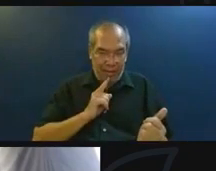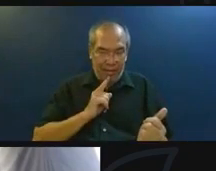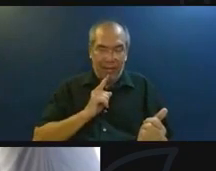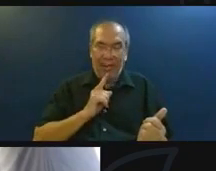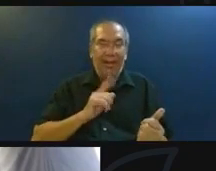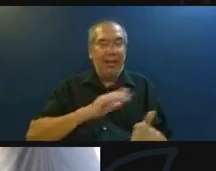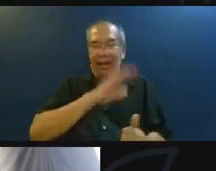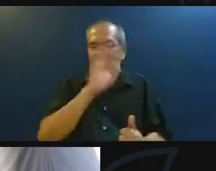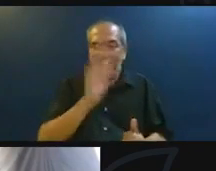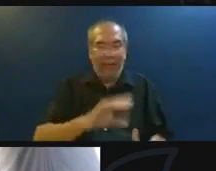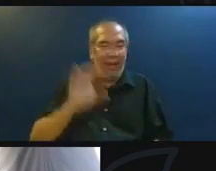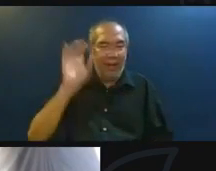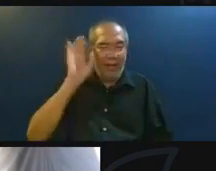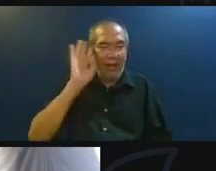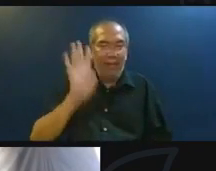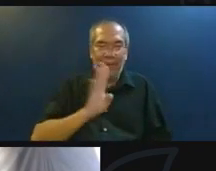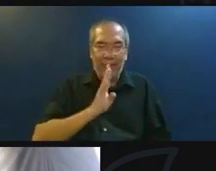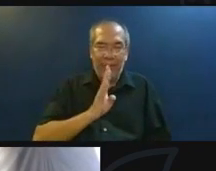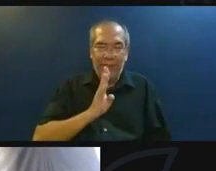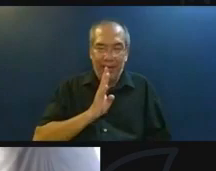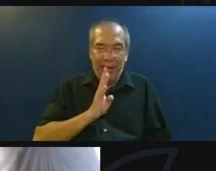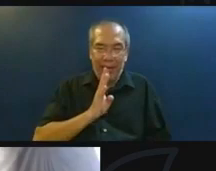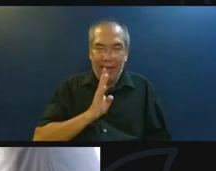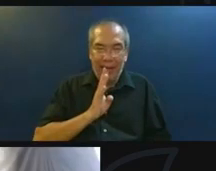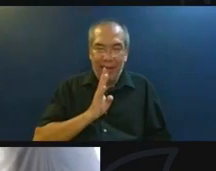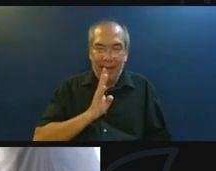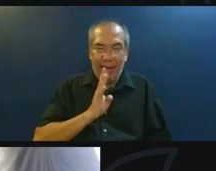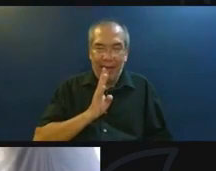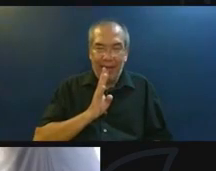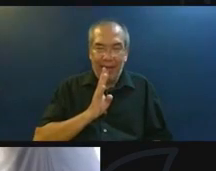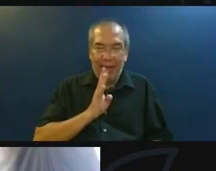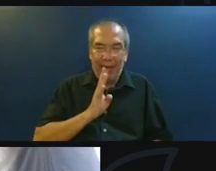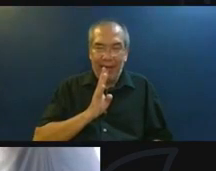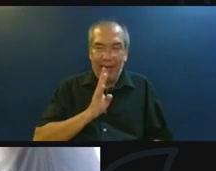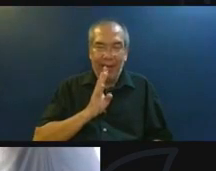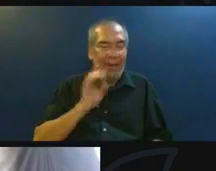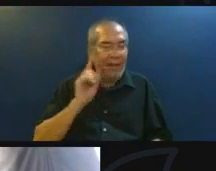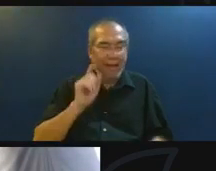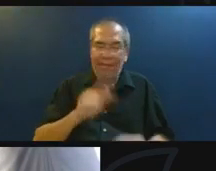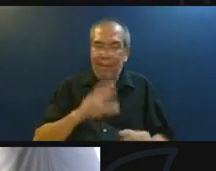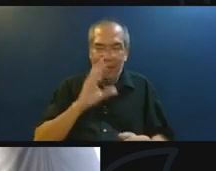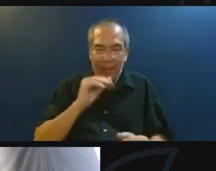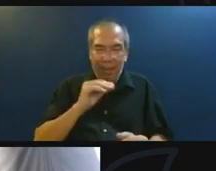So if let's say a person is born deaf and never heard of the sounds before,